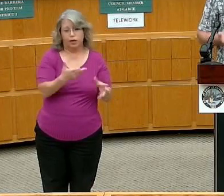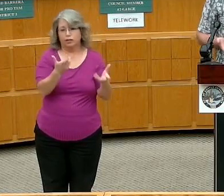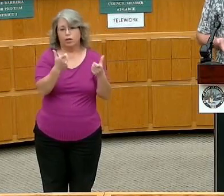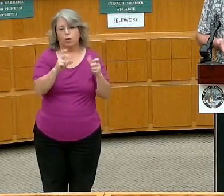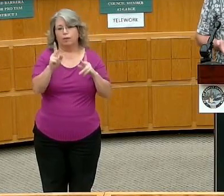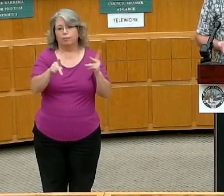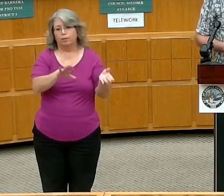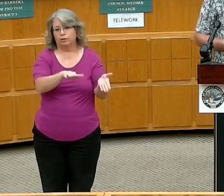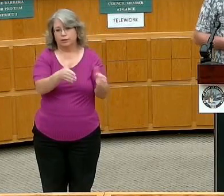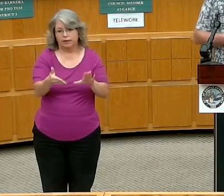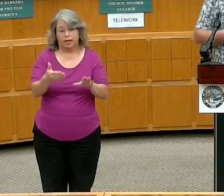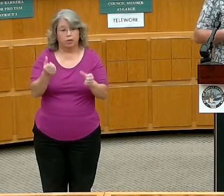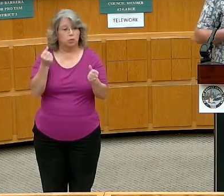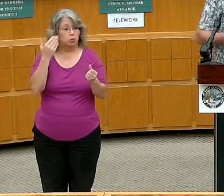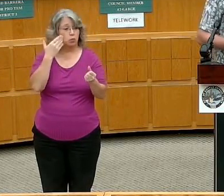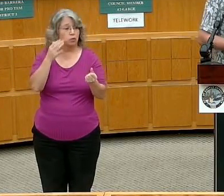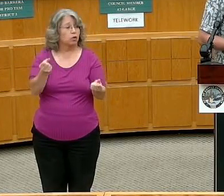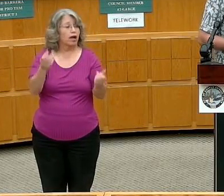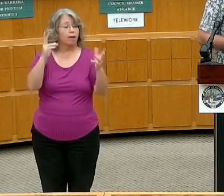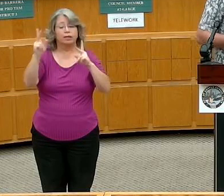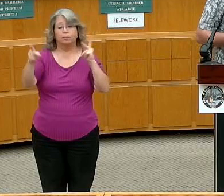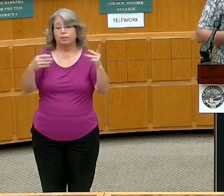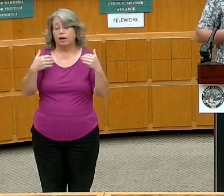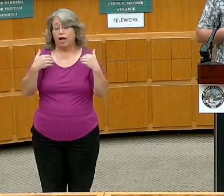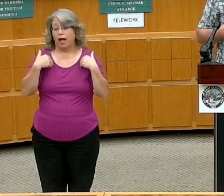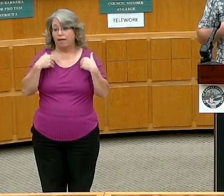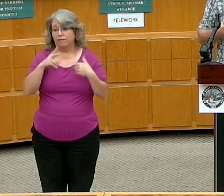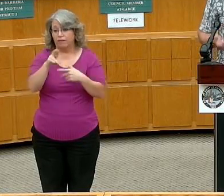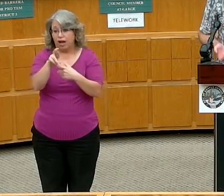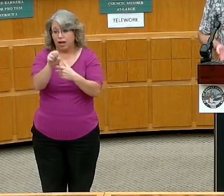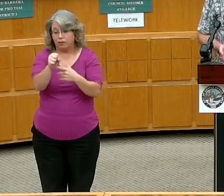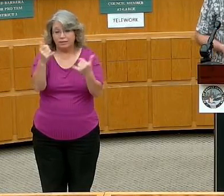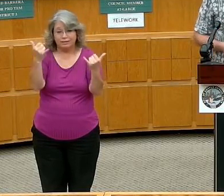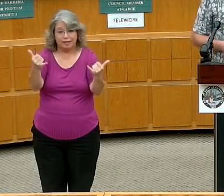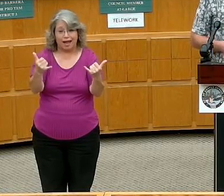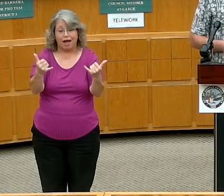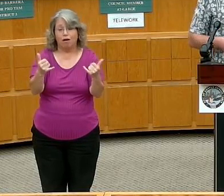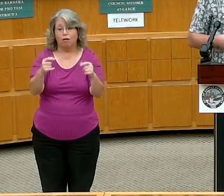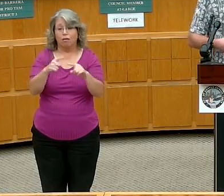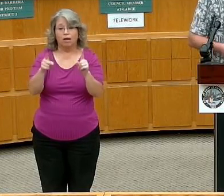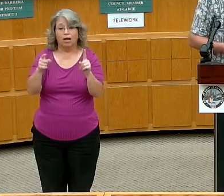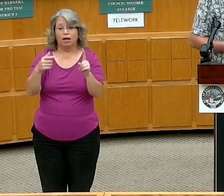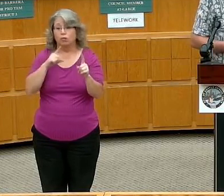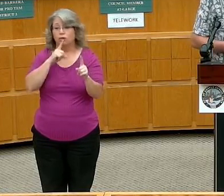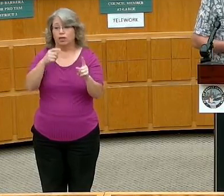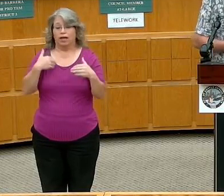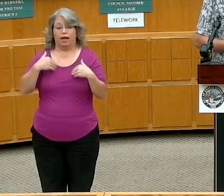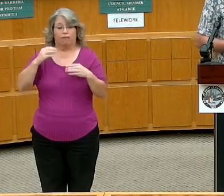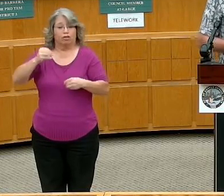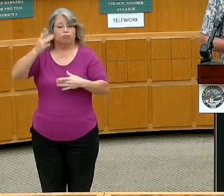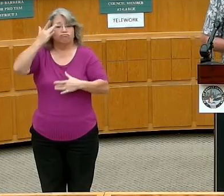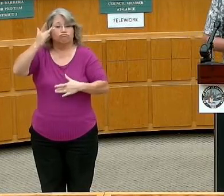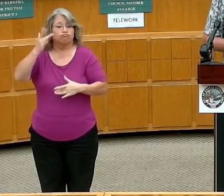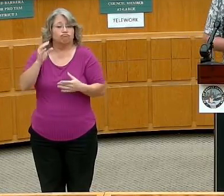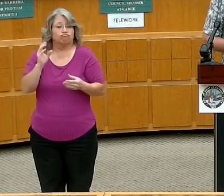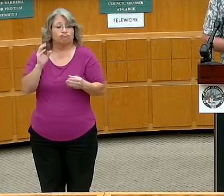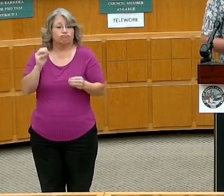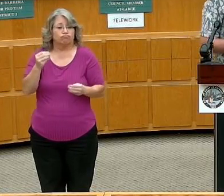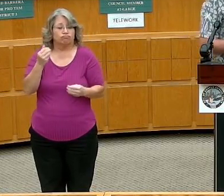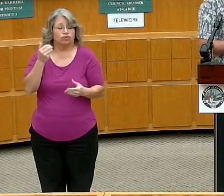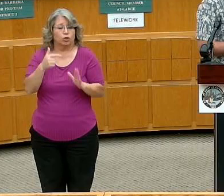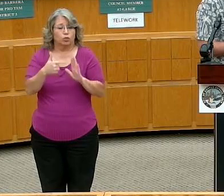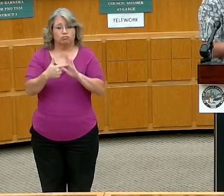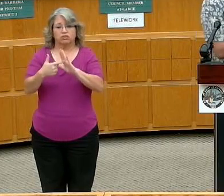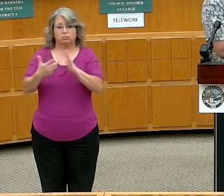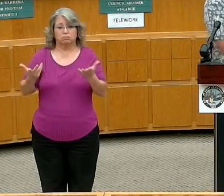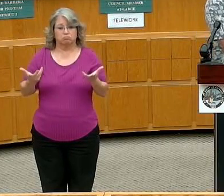virus and are asymptomatic. We don't know how many people have COVID-ID and aren't getting tested, and all these things make it impossible to calculate this value almost